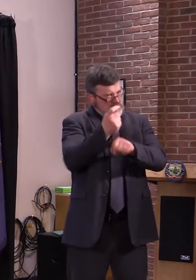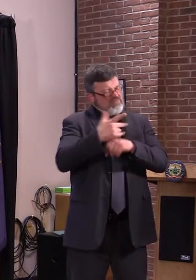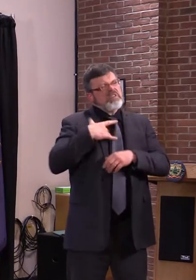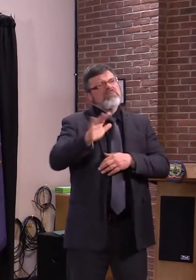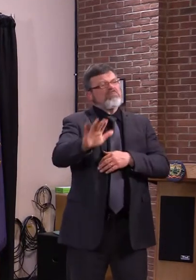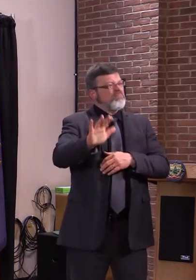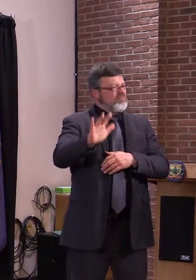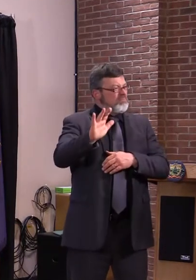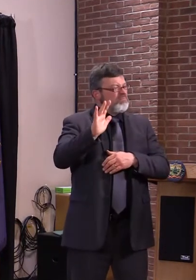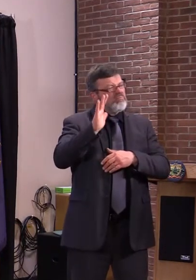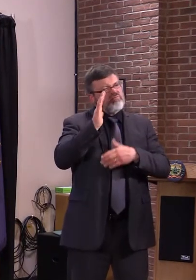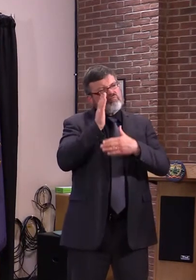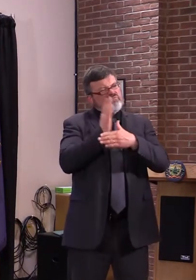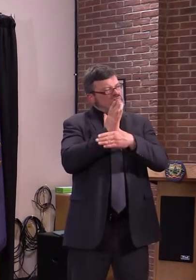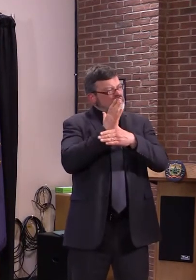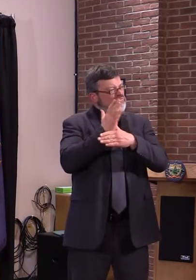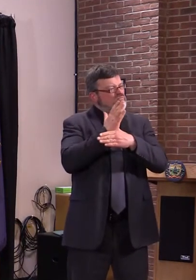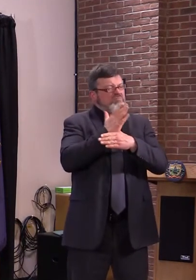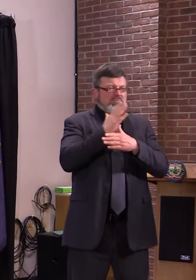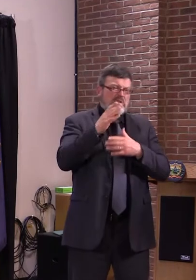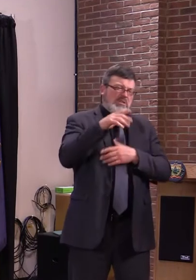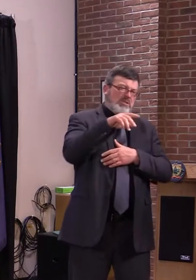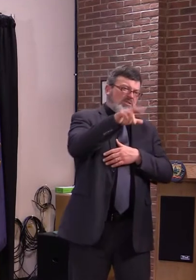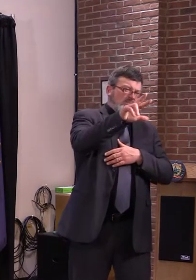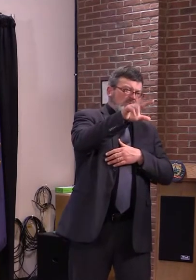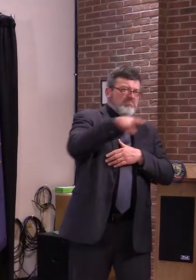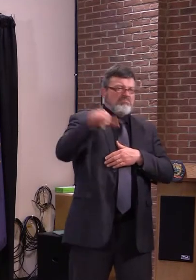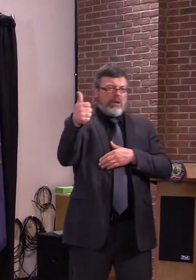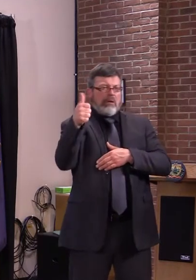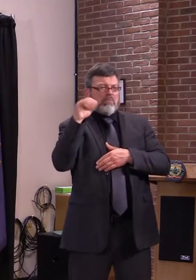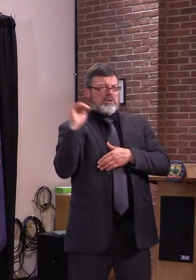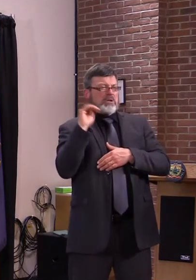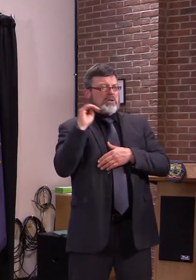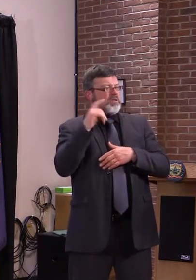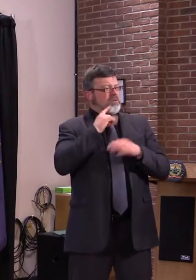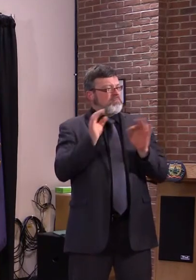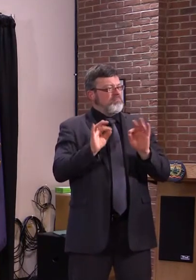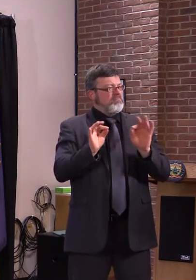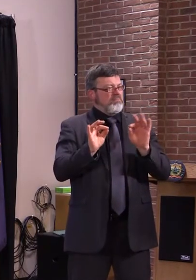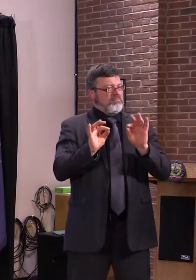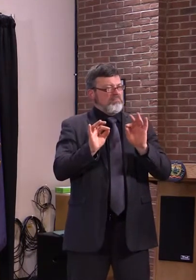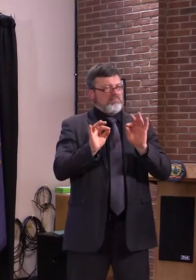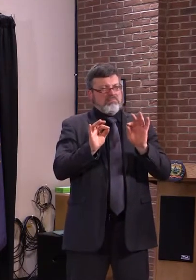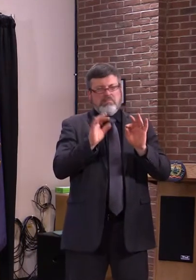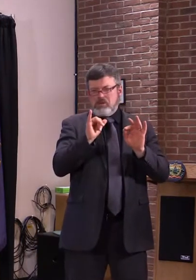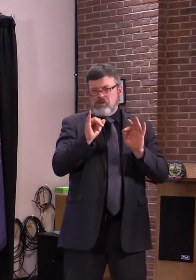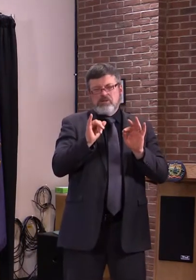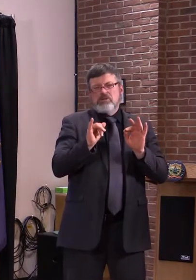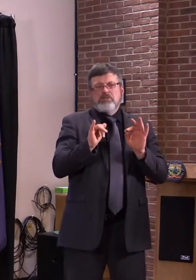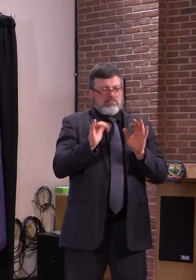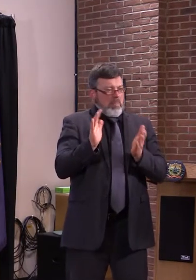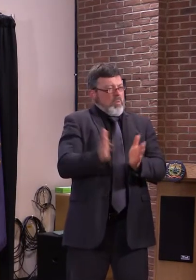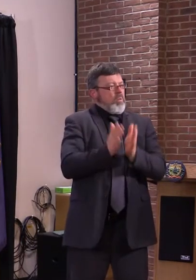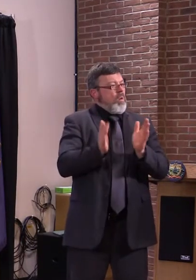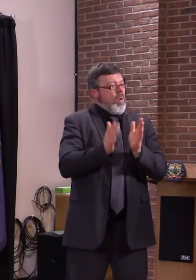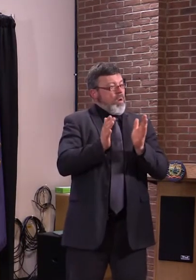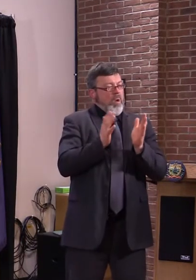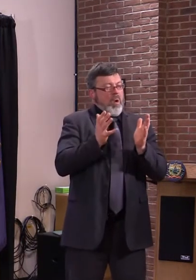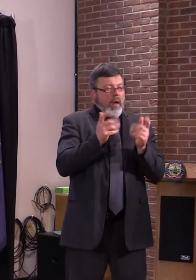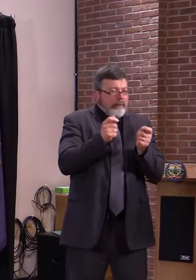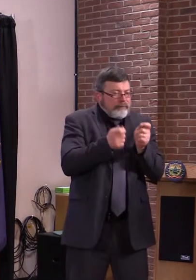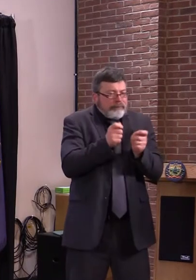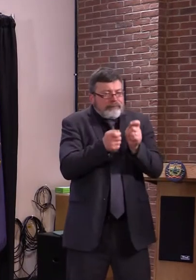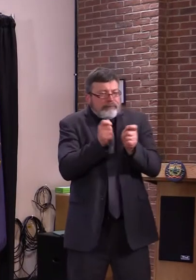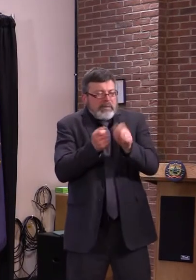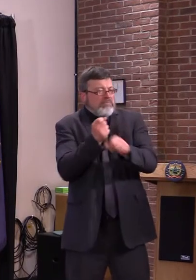adjustments and net neutral changes with anywhere between $3 and $10 million in appropriations. This